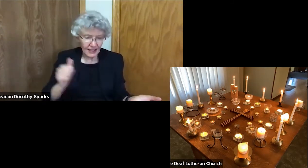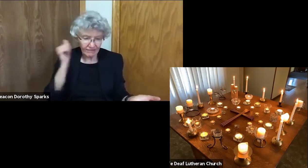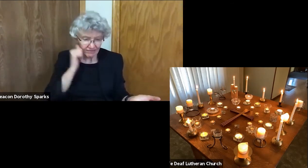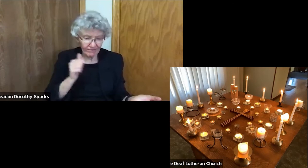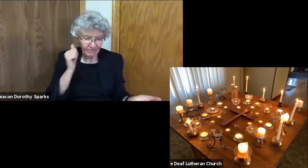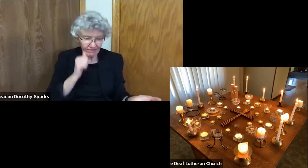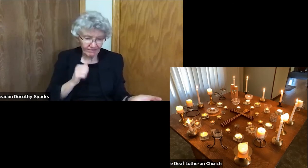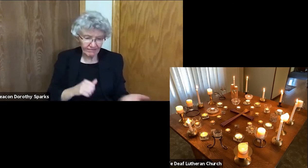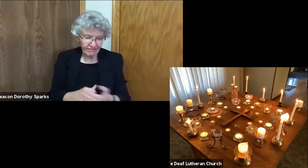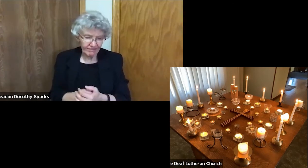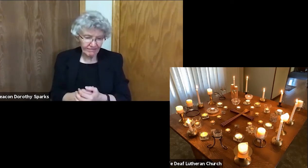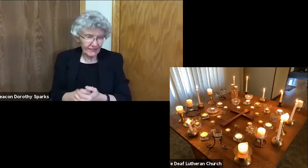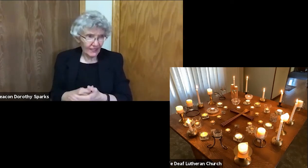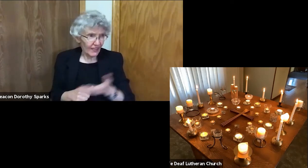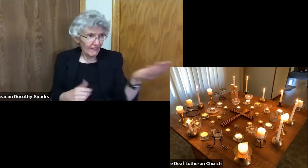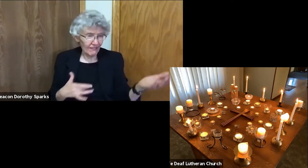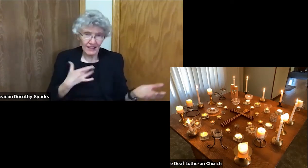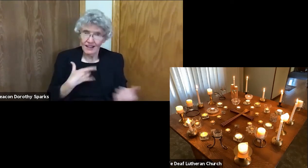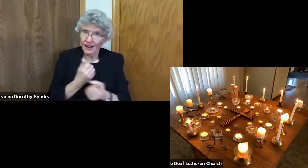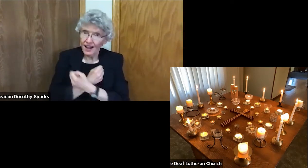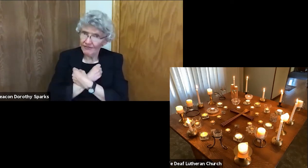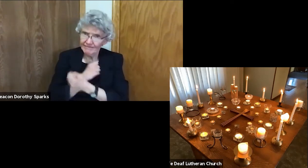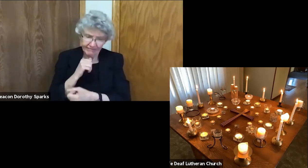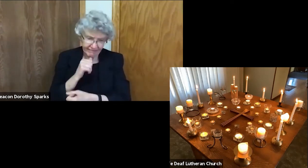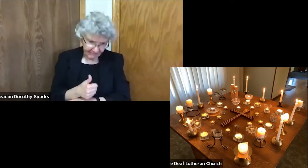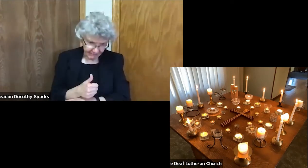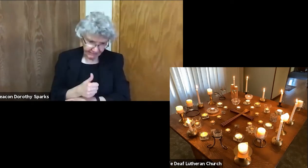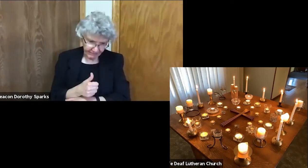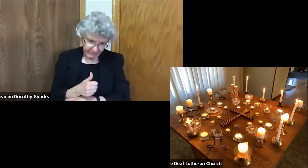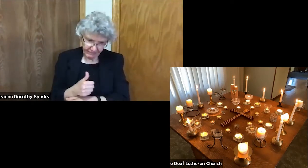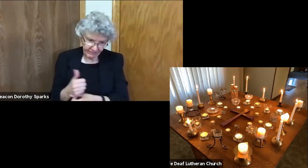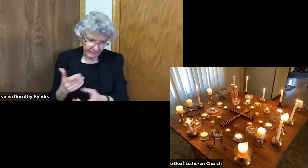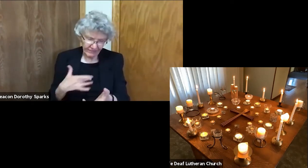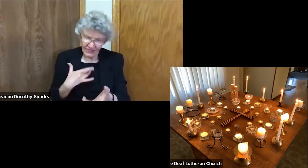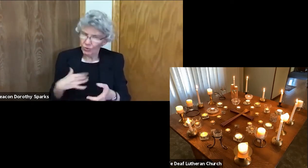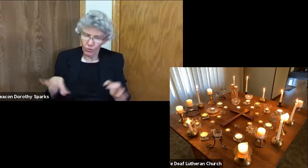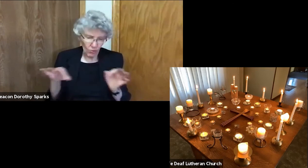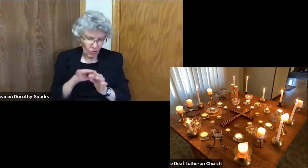For those who struggle each day for crumbs.